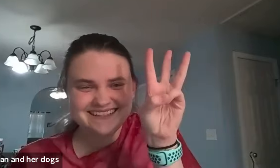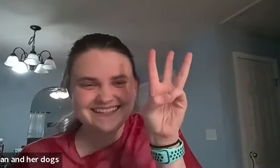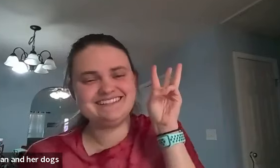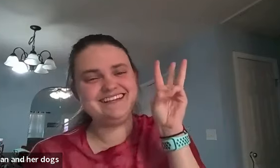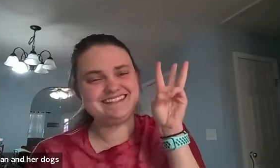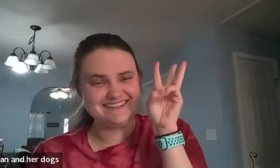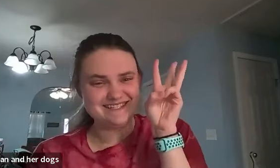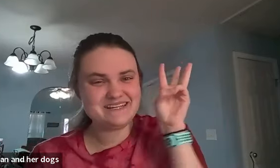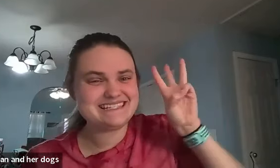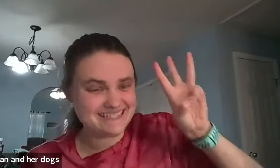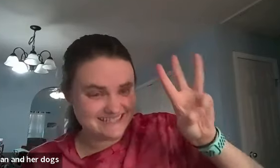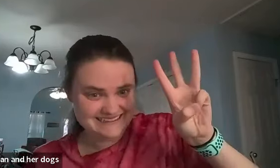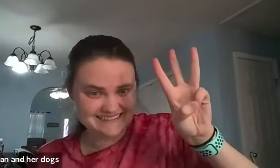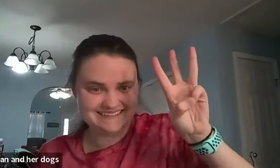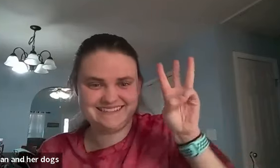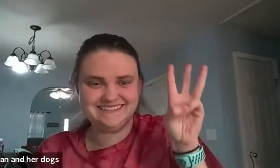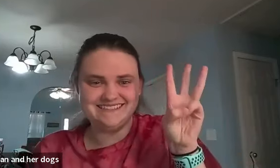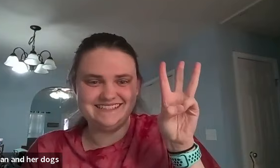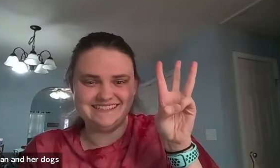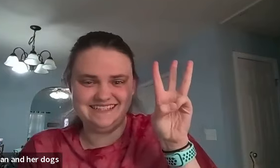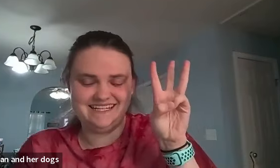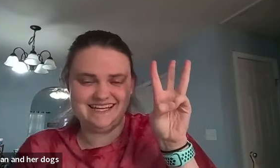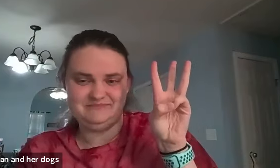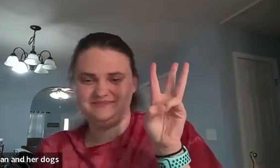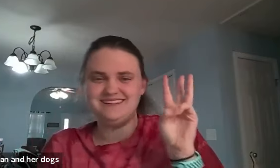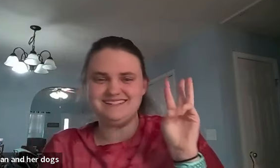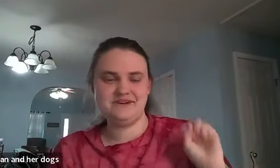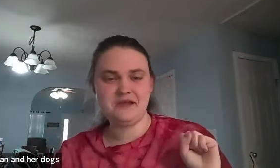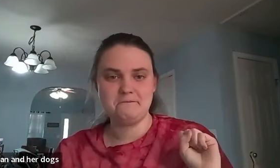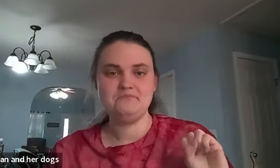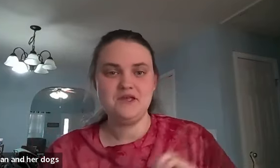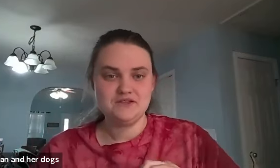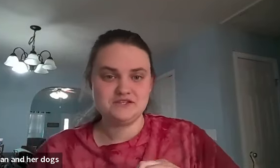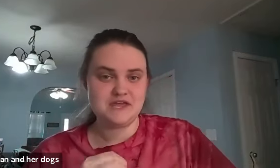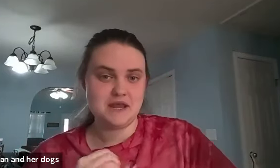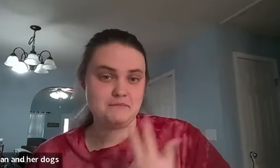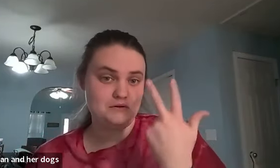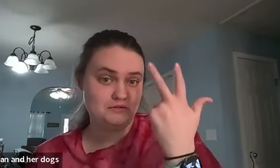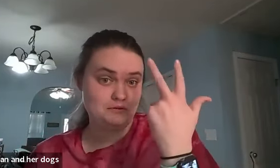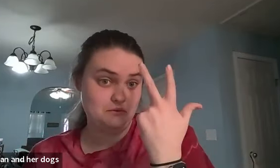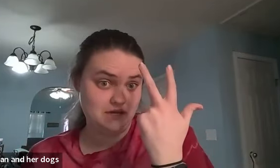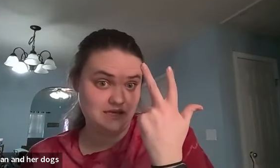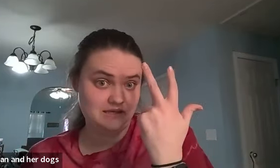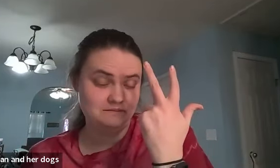Good. So, yeah, so this one is six. Good. Yeah. Awesome. Okay. So then number three.